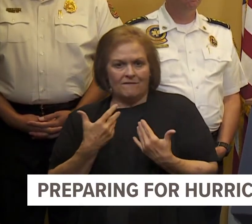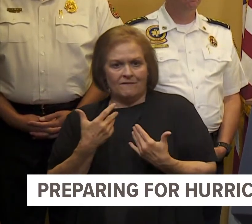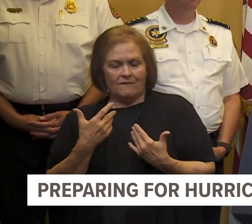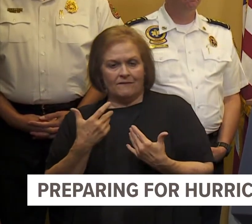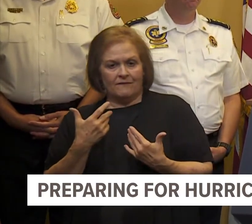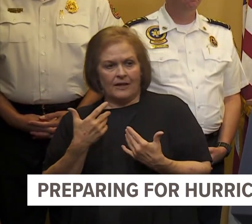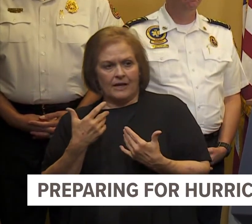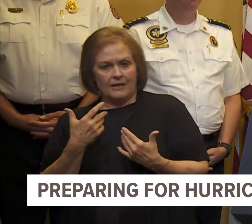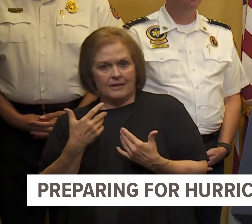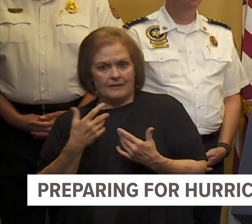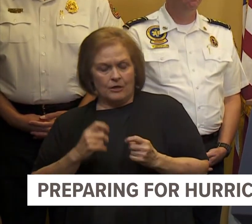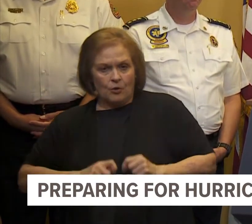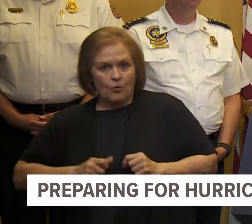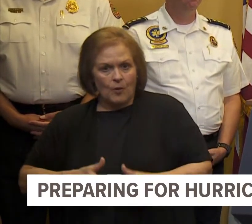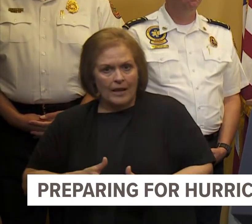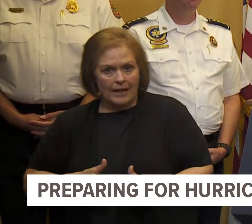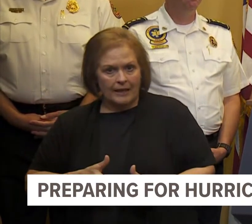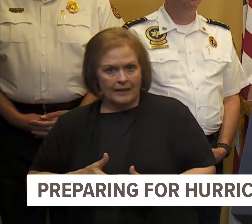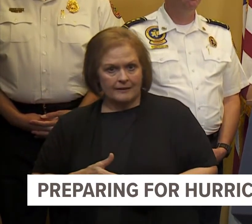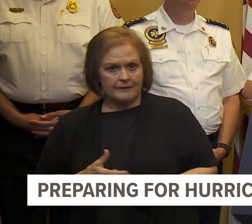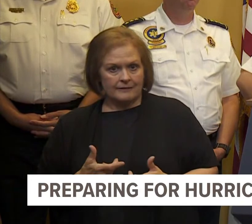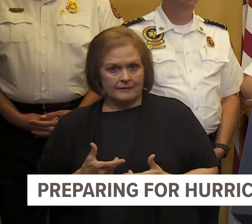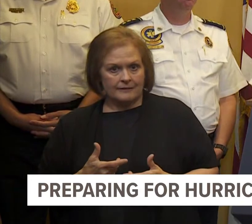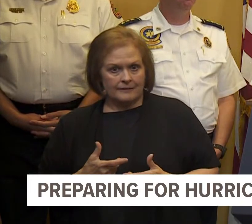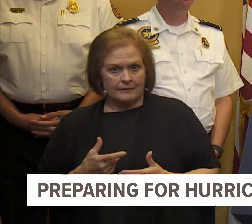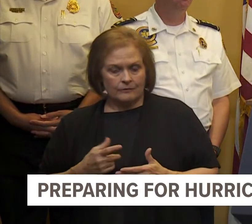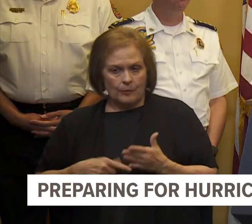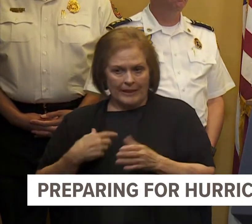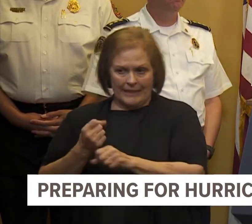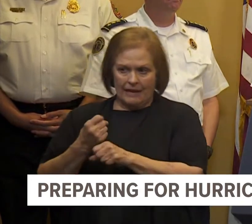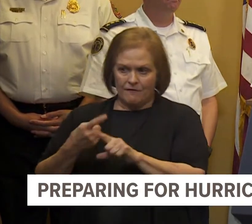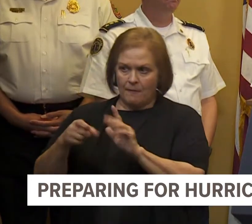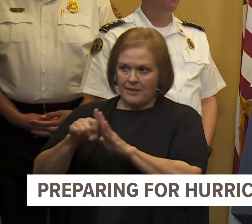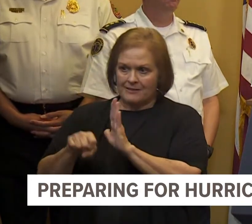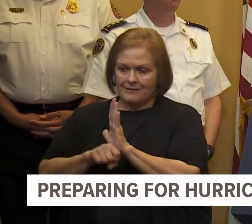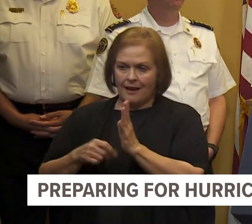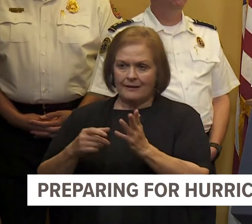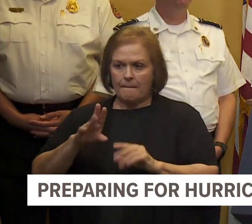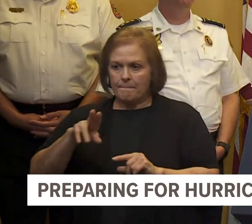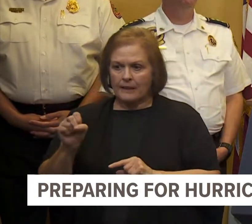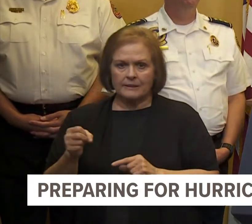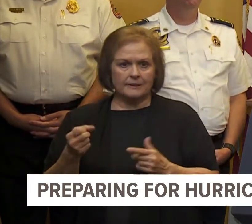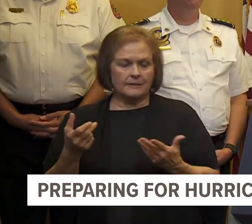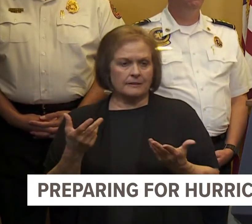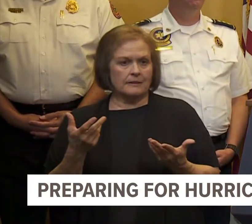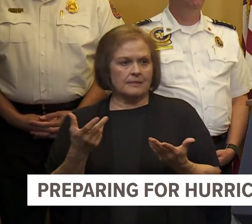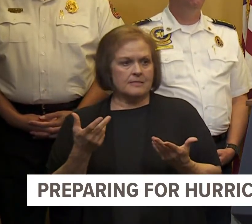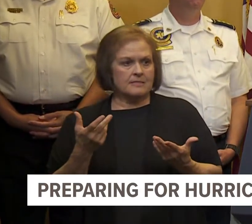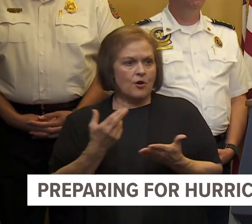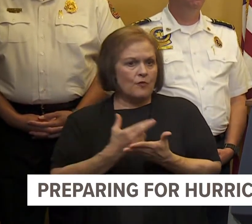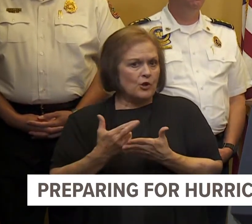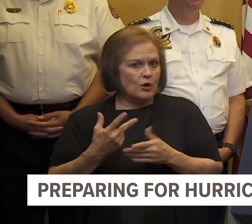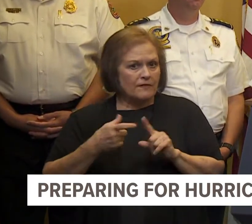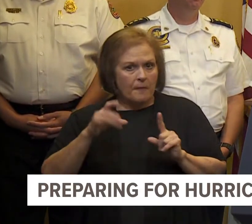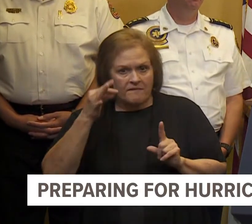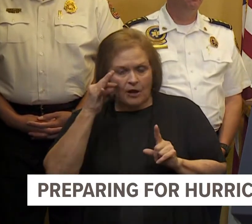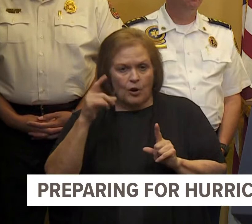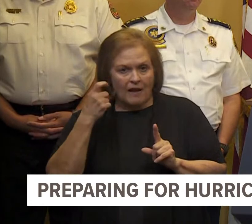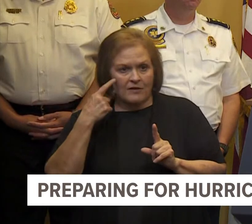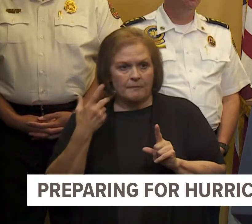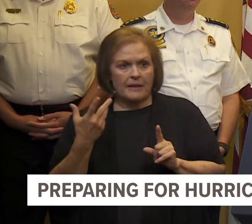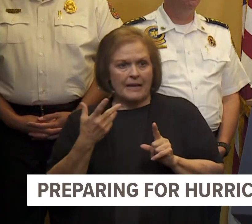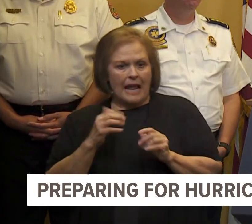on a real quick timeline, get from the state as far as buses and from resources from the federal